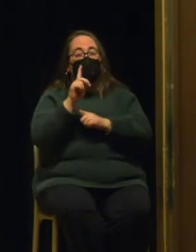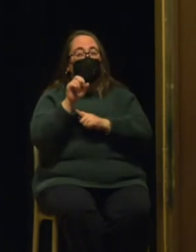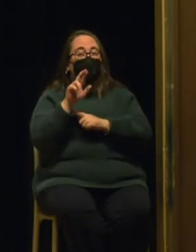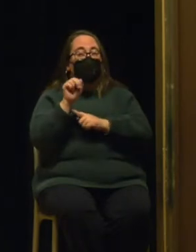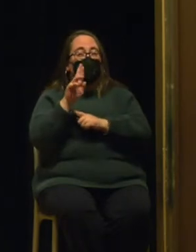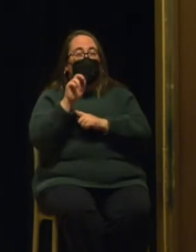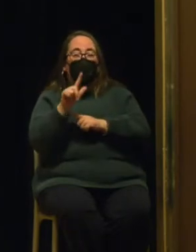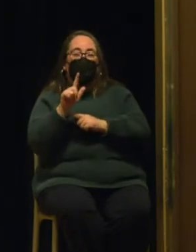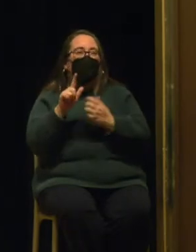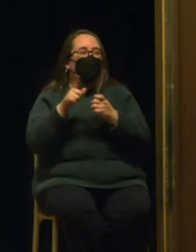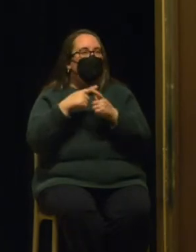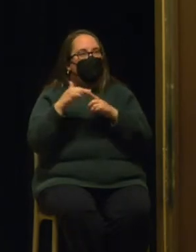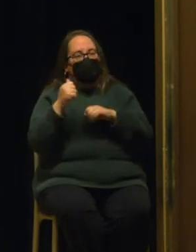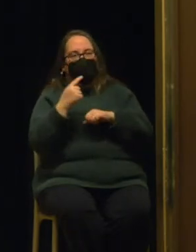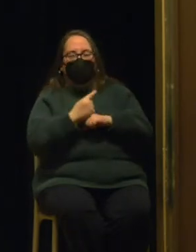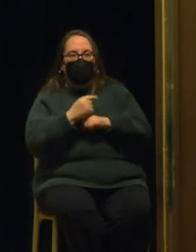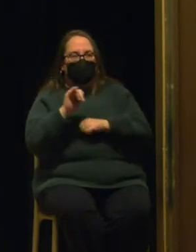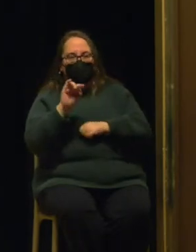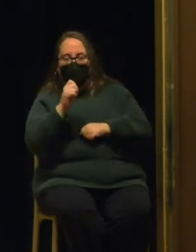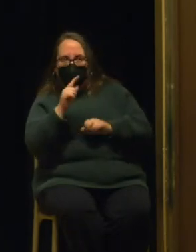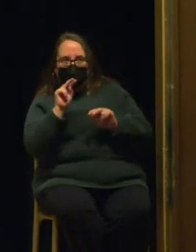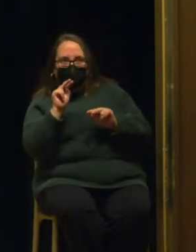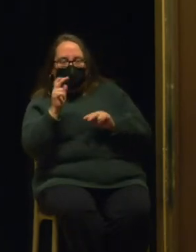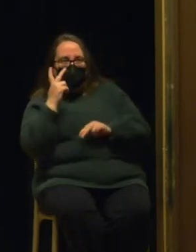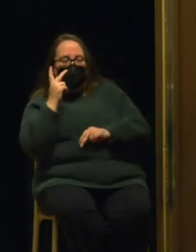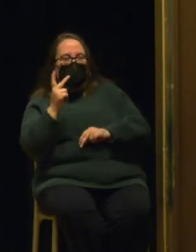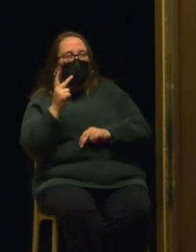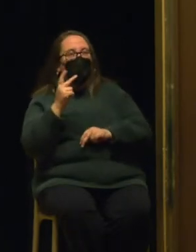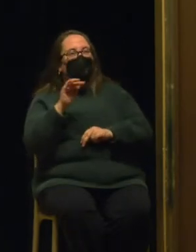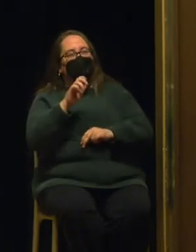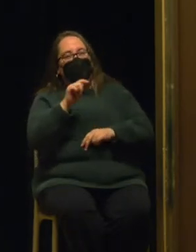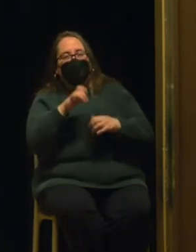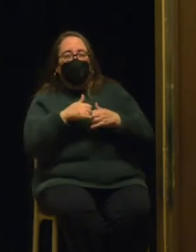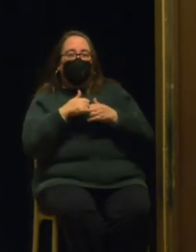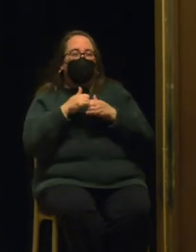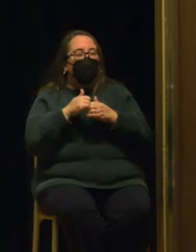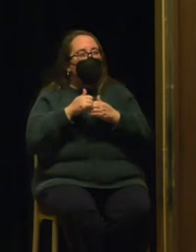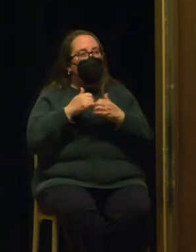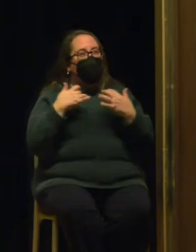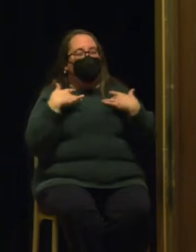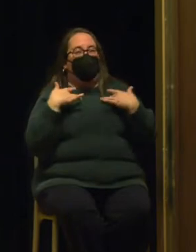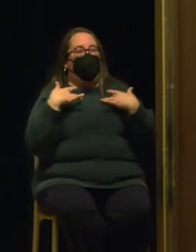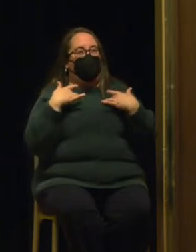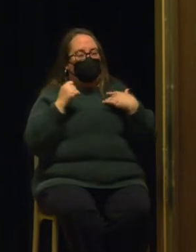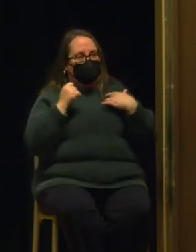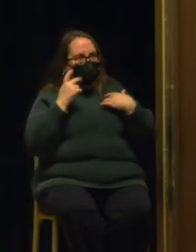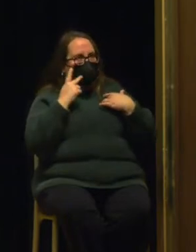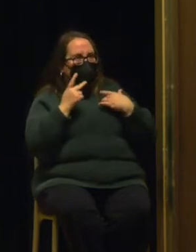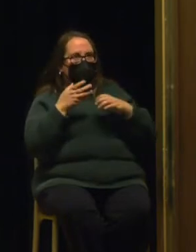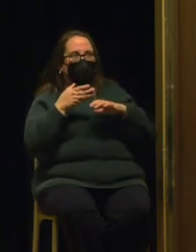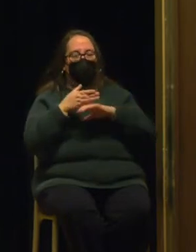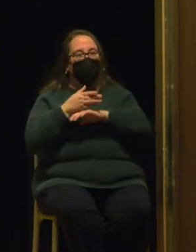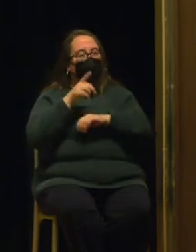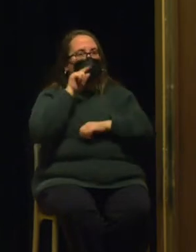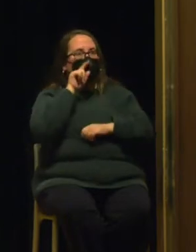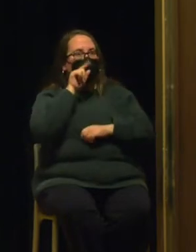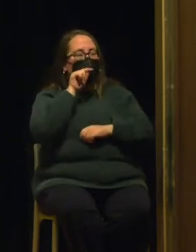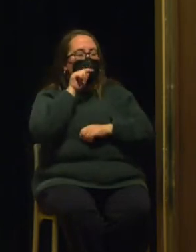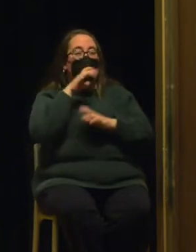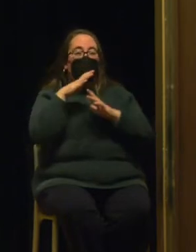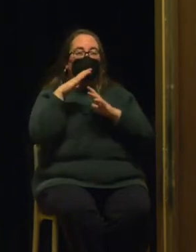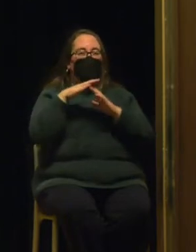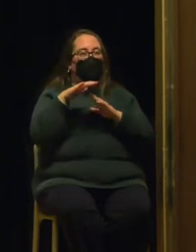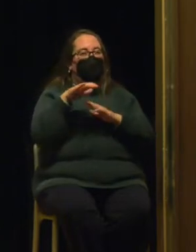get the ratings the next day. So, you know, when BET Awards came on, you could tell after Twitter came out, if you were top